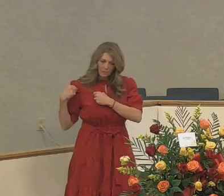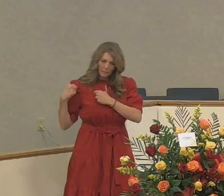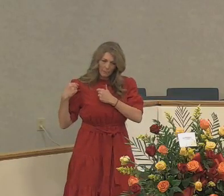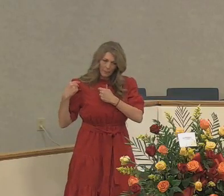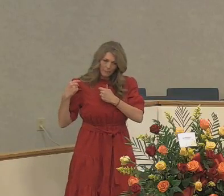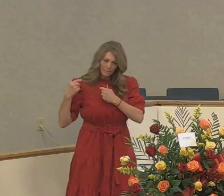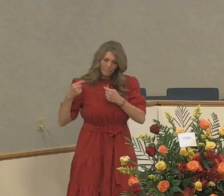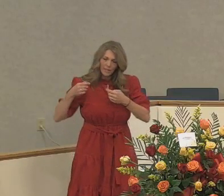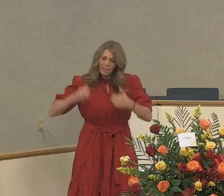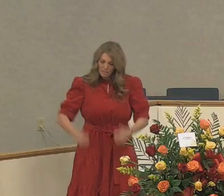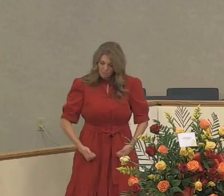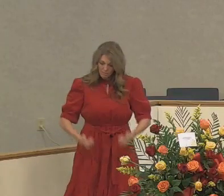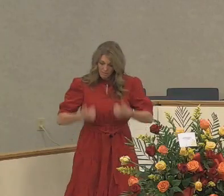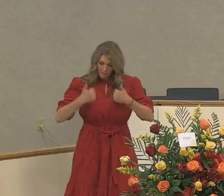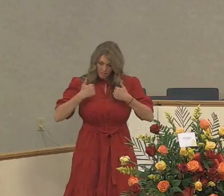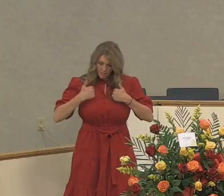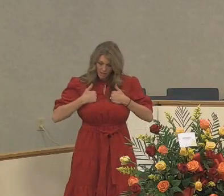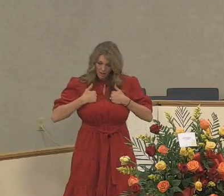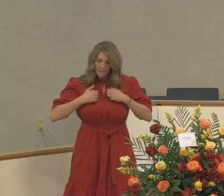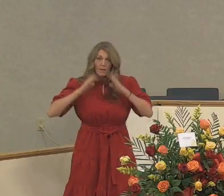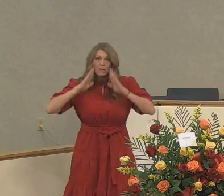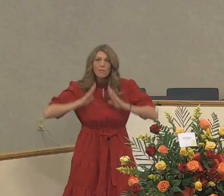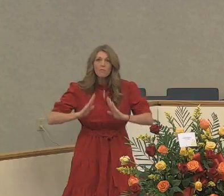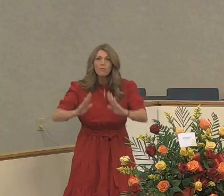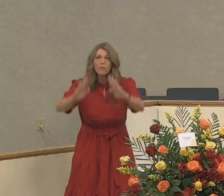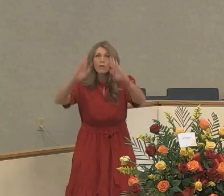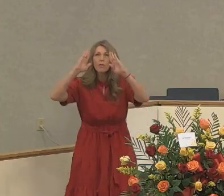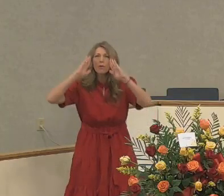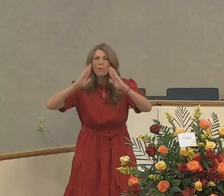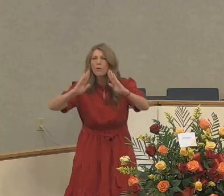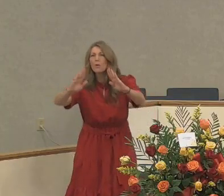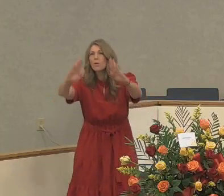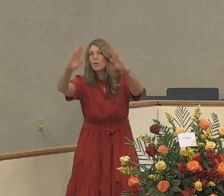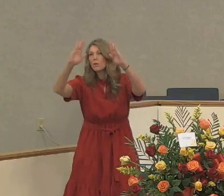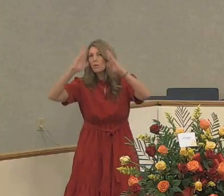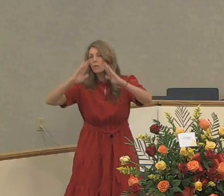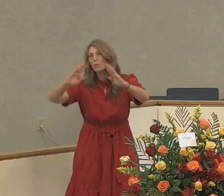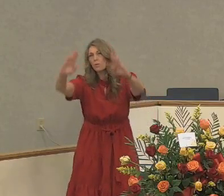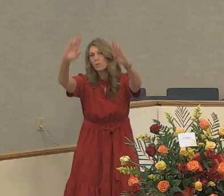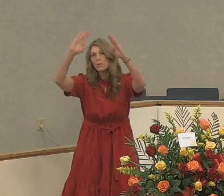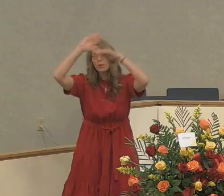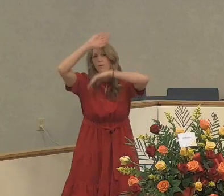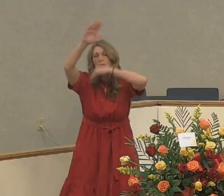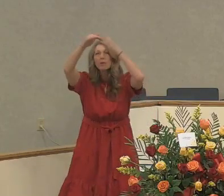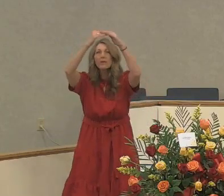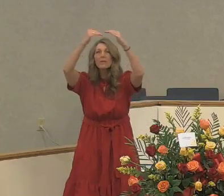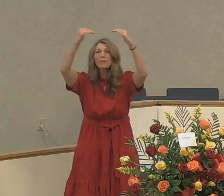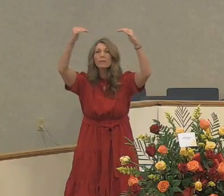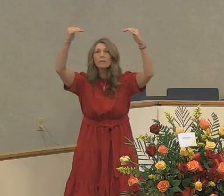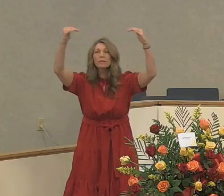along a trail that's winding always